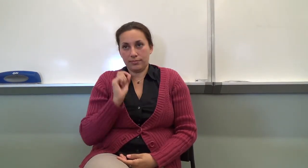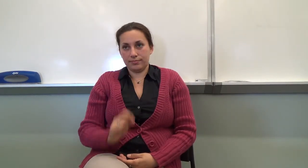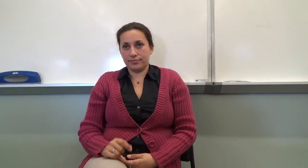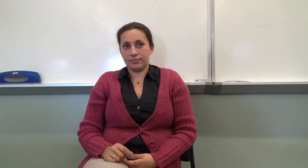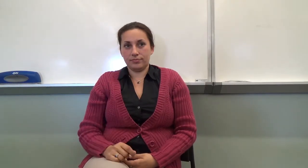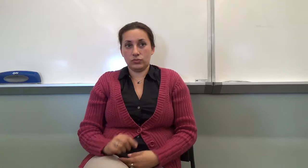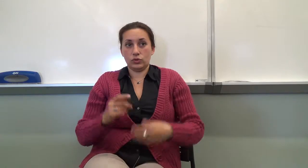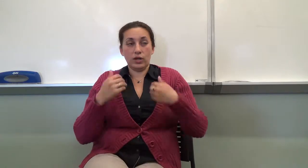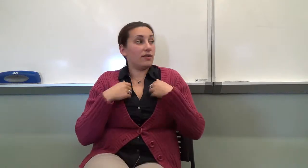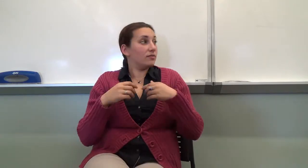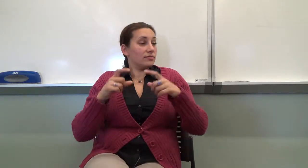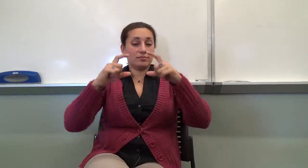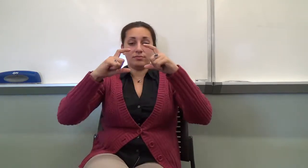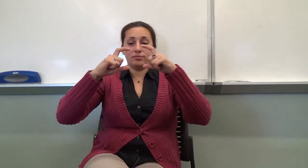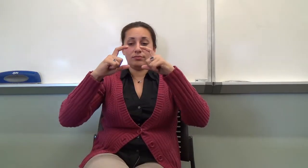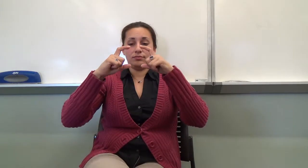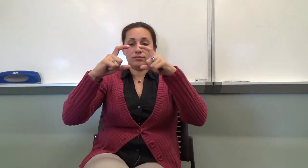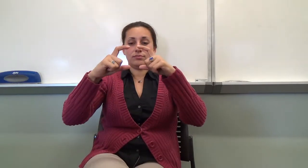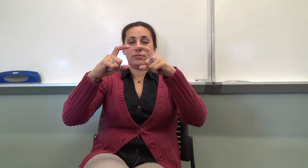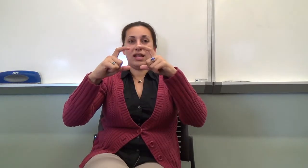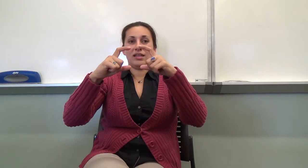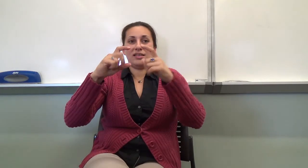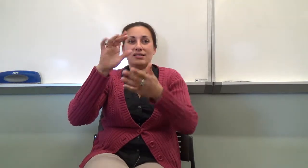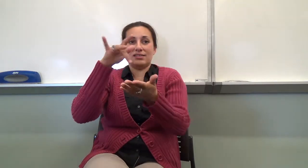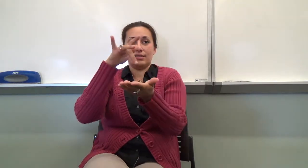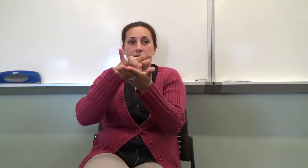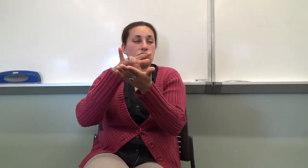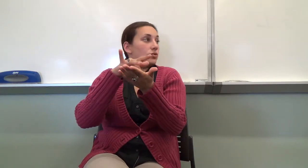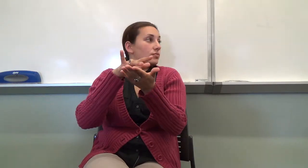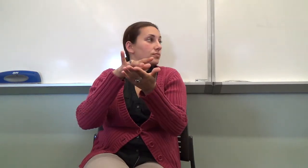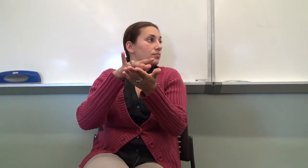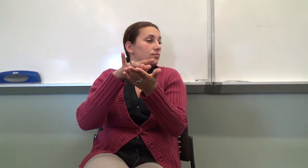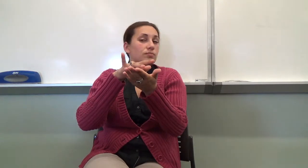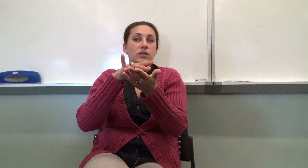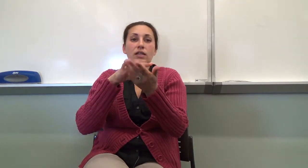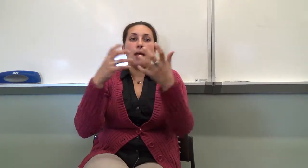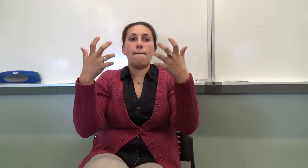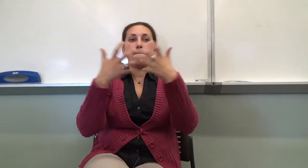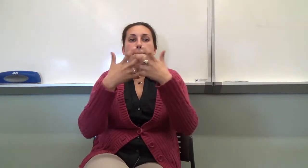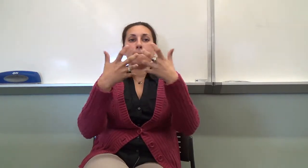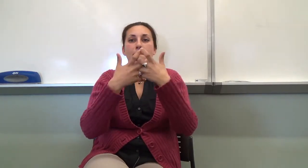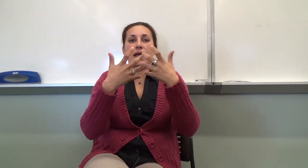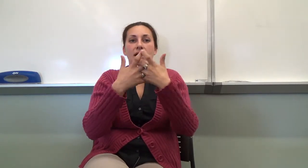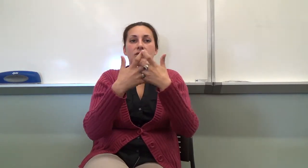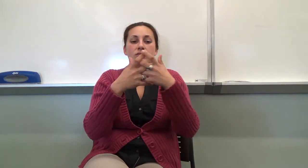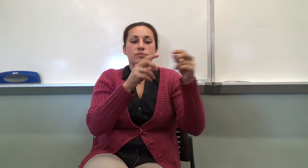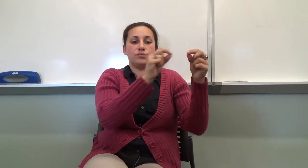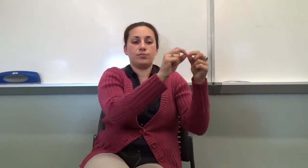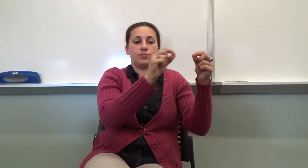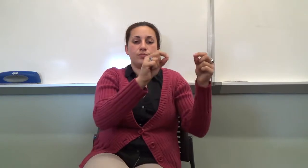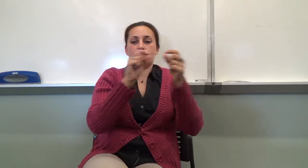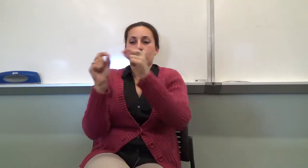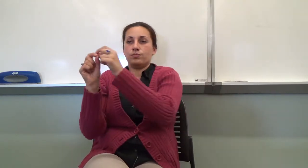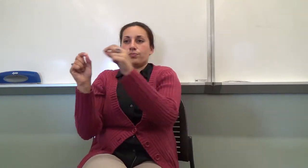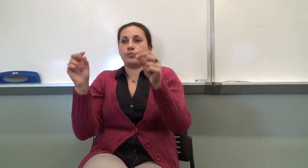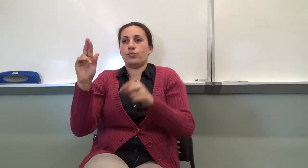of your vertex. You put the vertex right there, and then line up the two rays and figure out how many degrees you have. It's a very simple